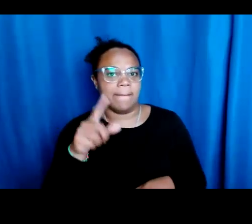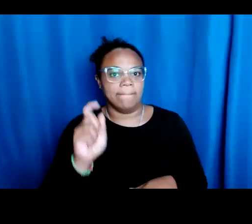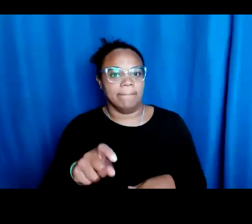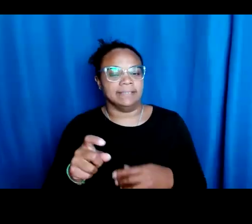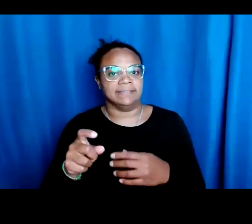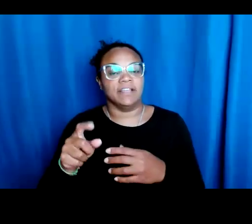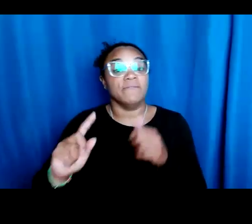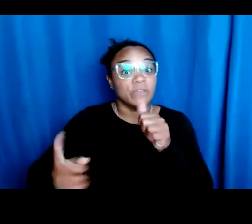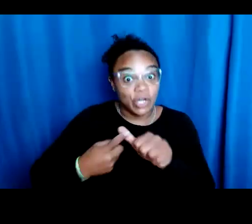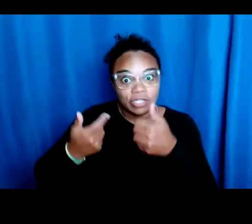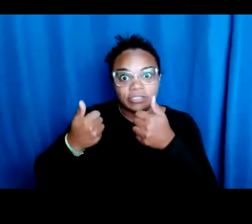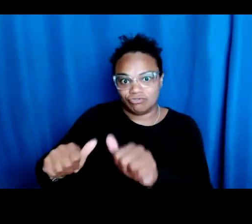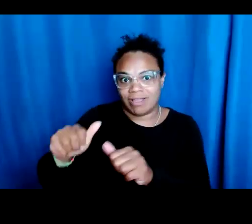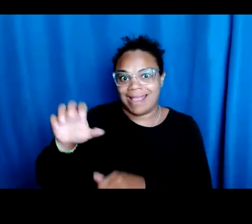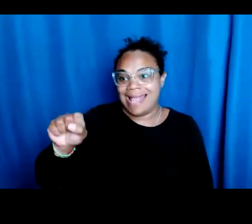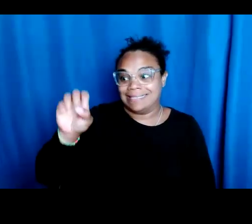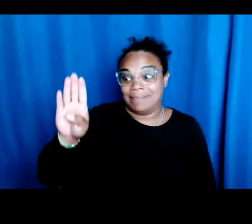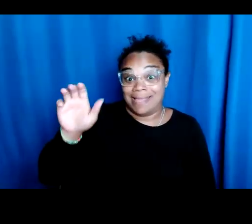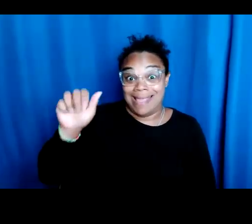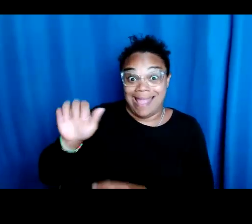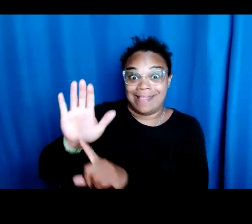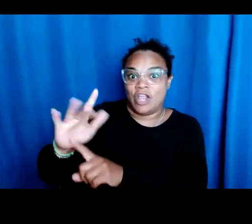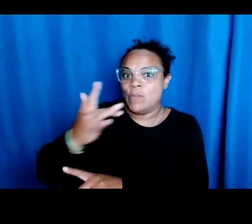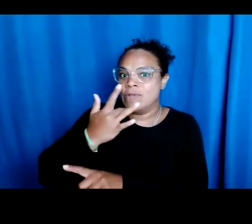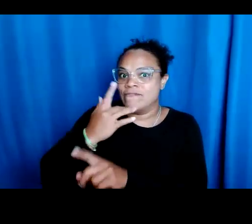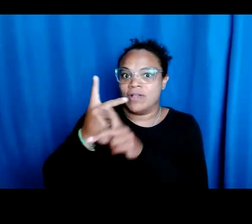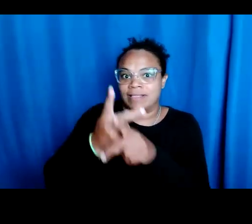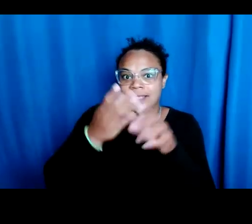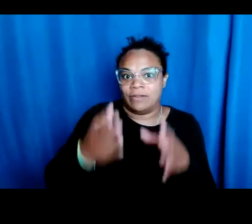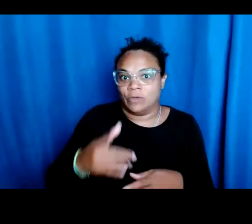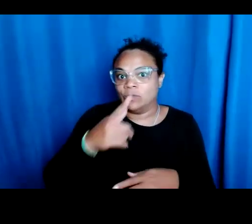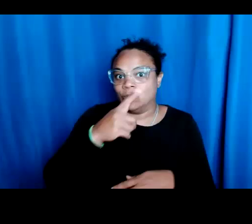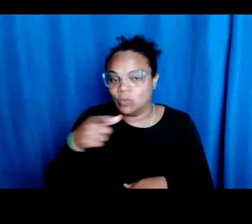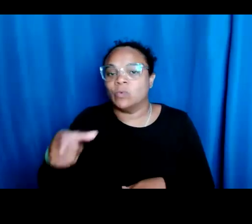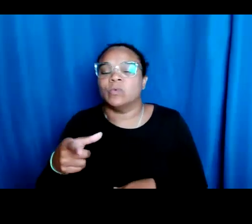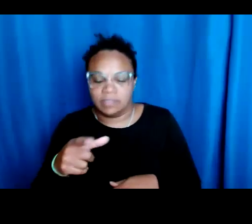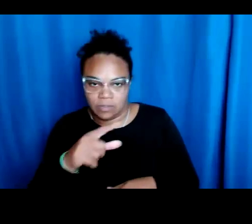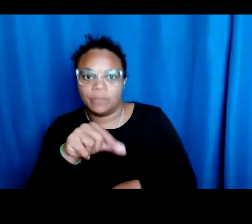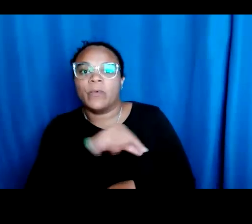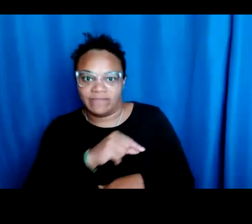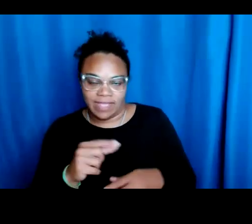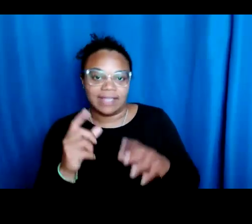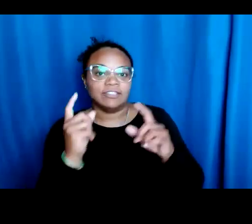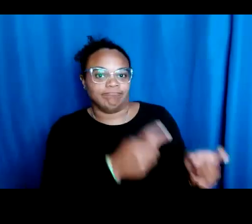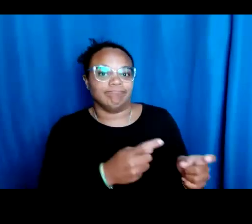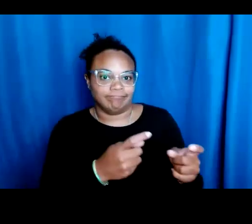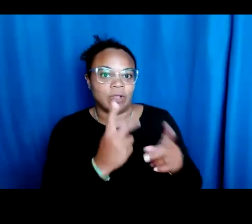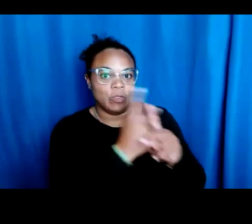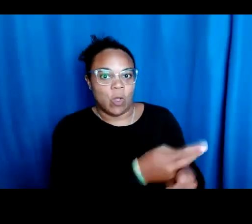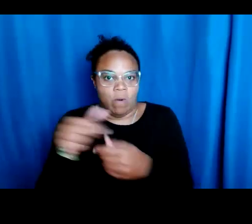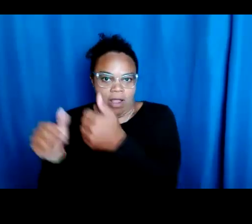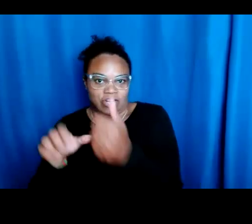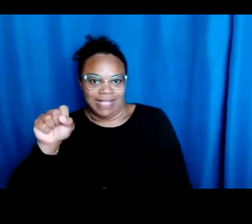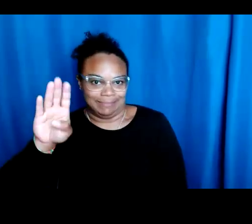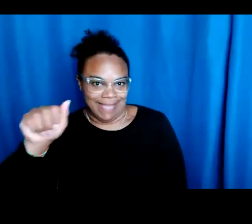preferred lenders that are eligible to do these loans on behalf of SBA. And the lenders like